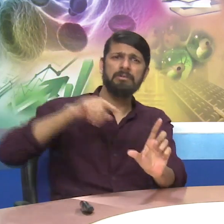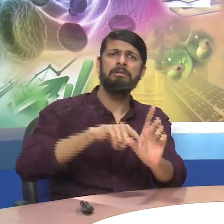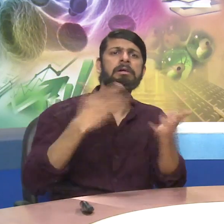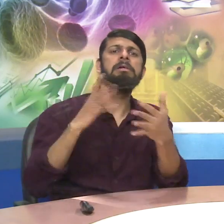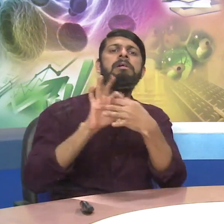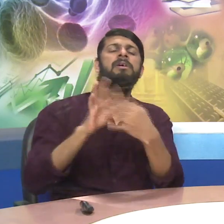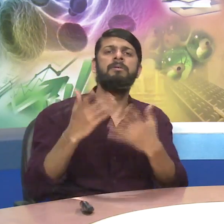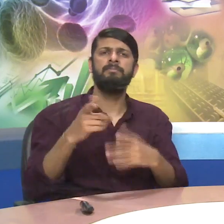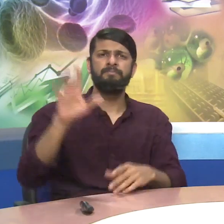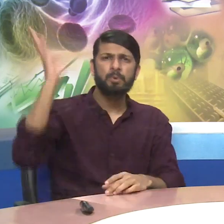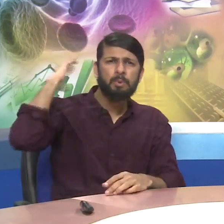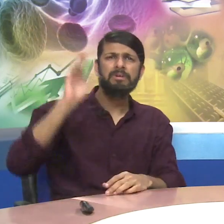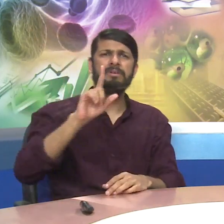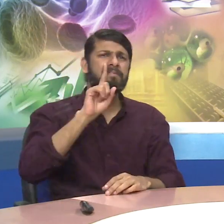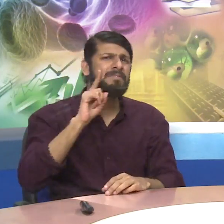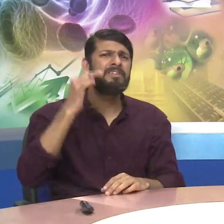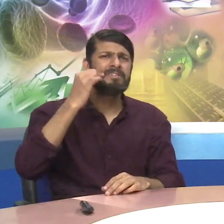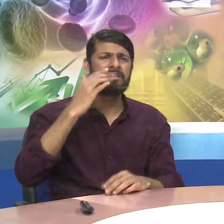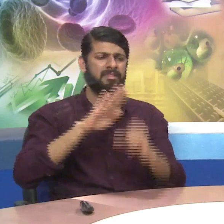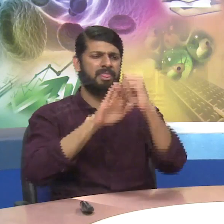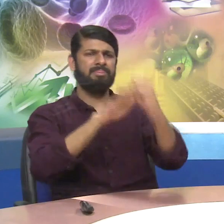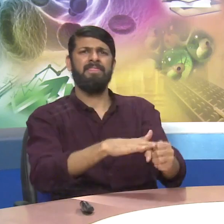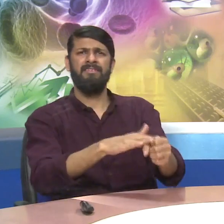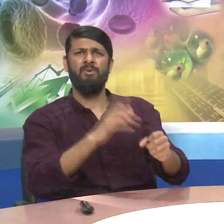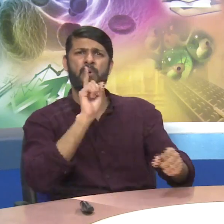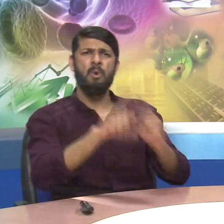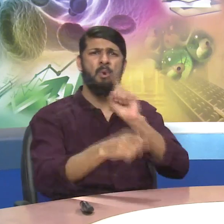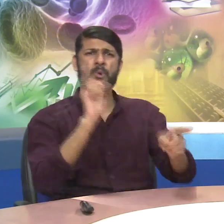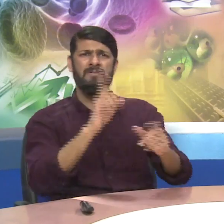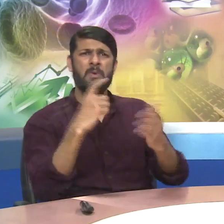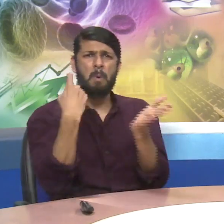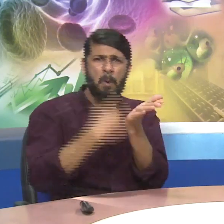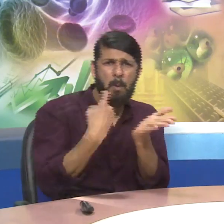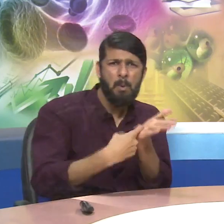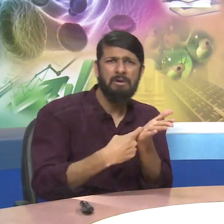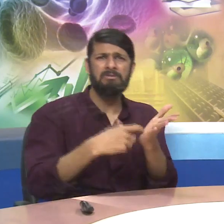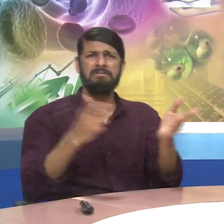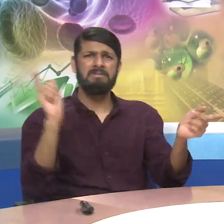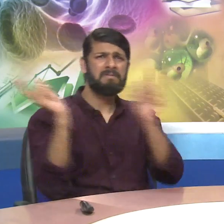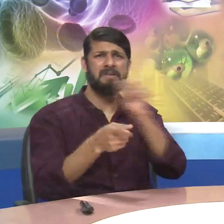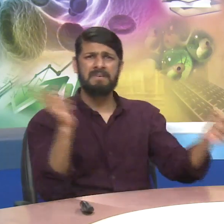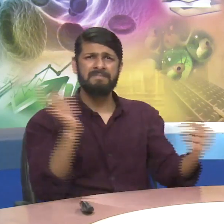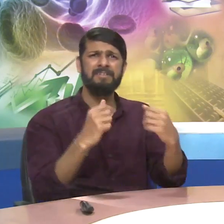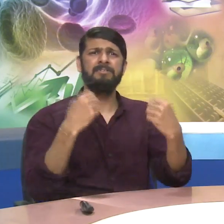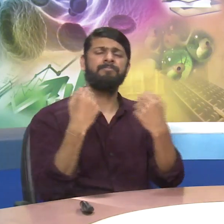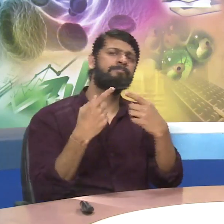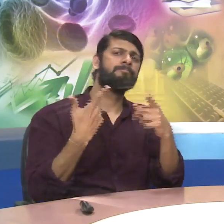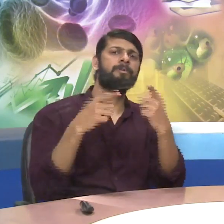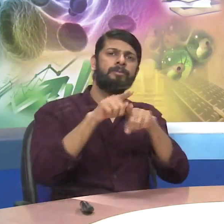of about 200 years of colonial rule, a